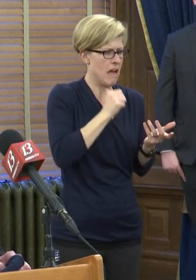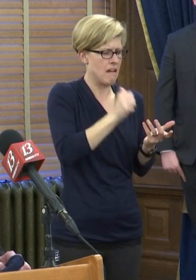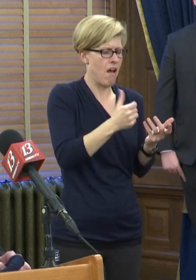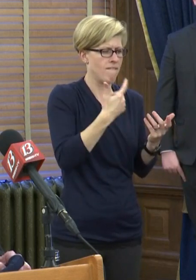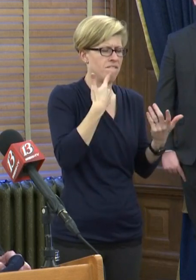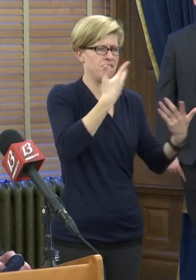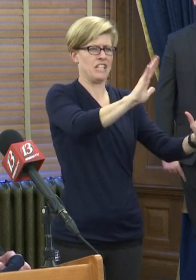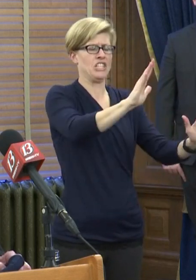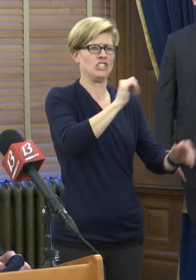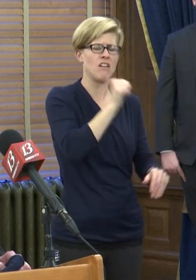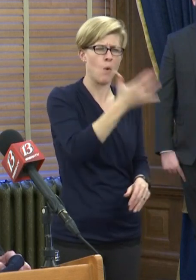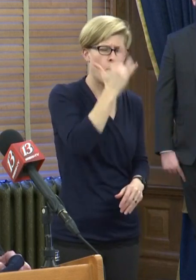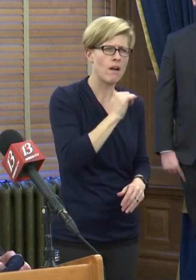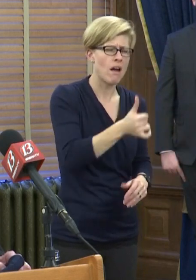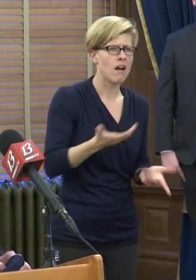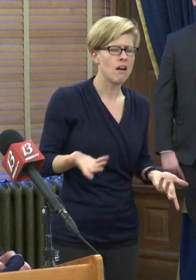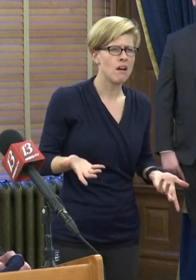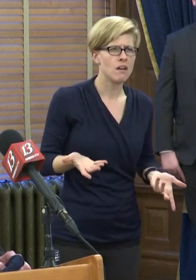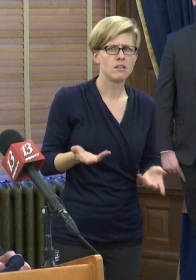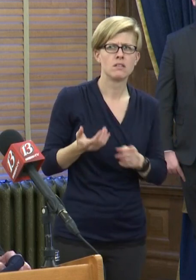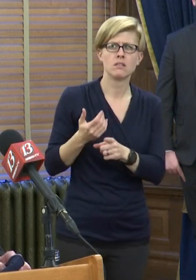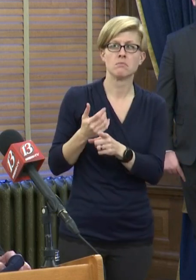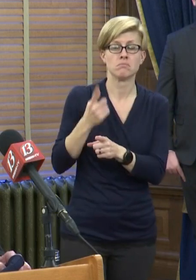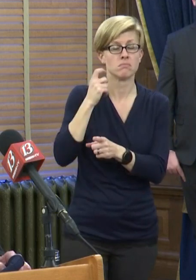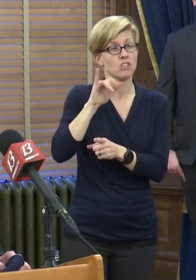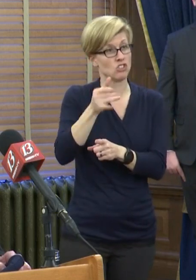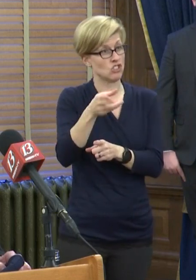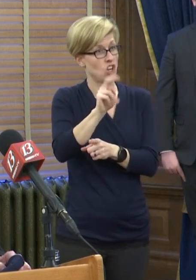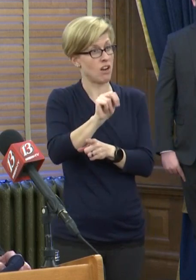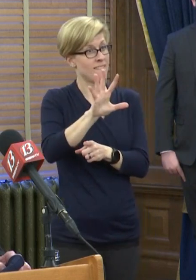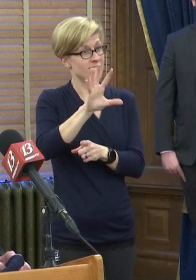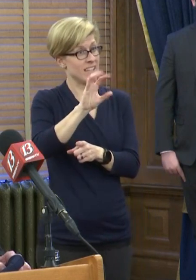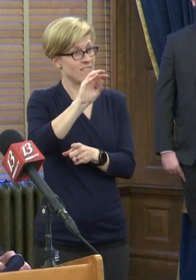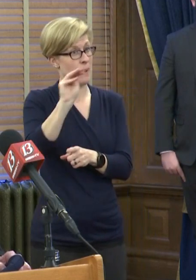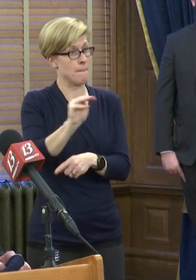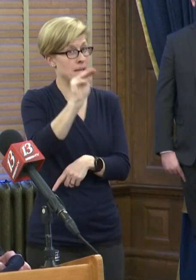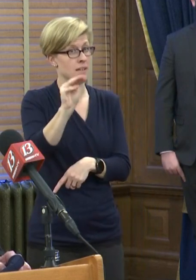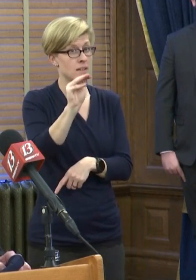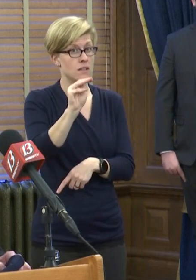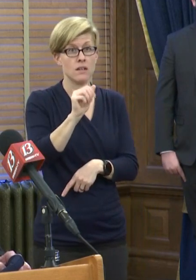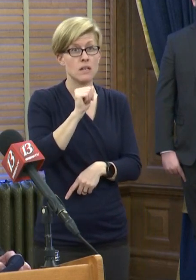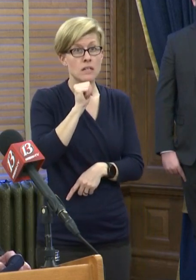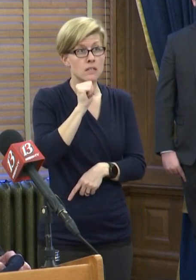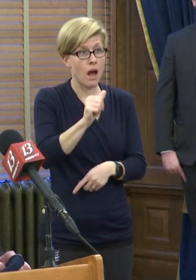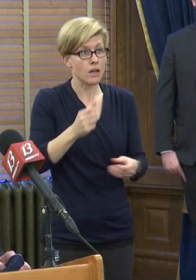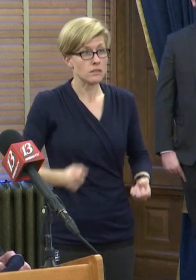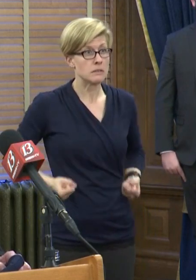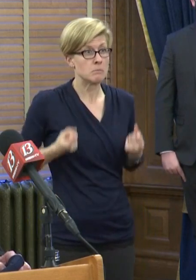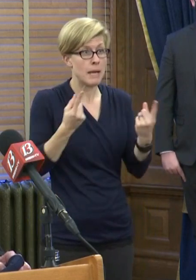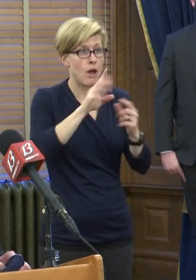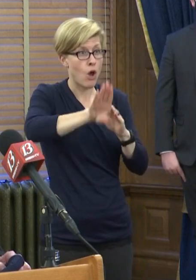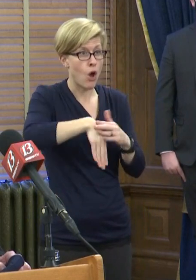there? Well, John, the $50 million was not spent.